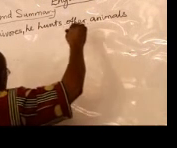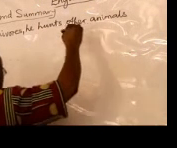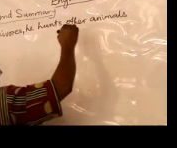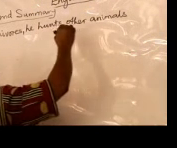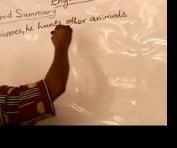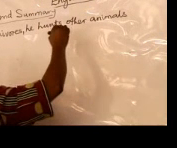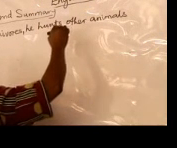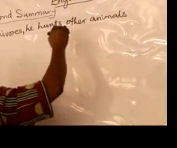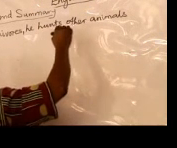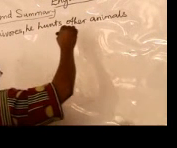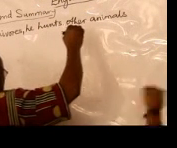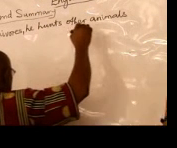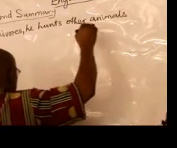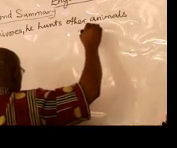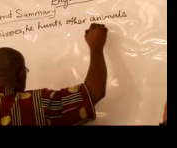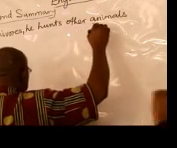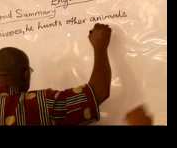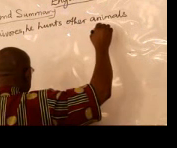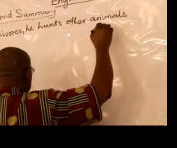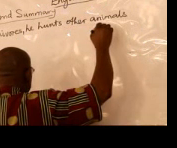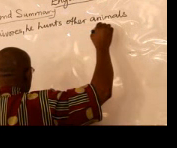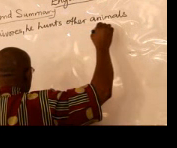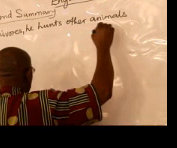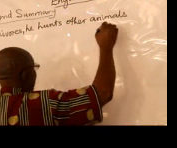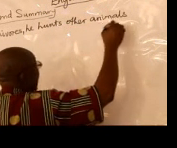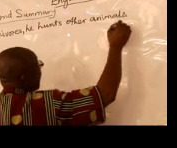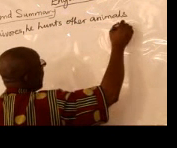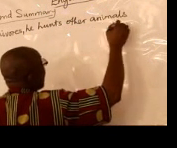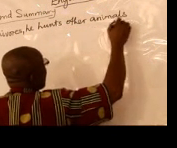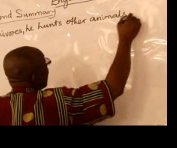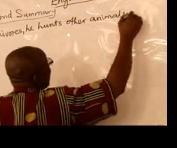He hunts other animals,